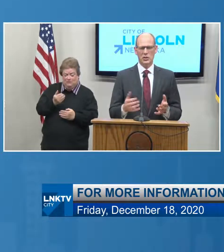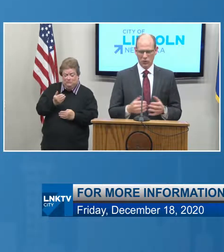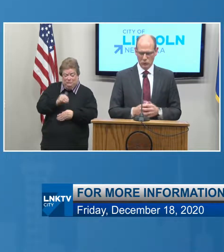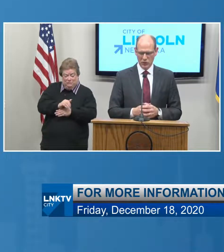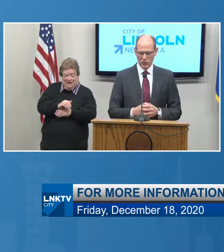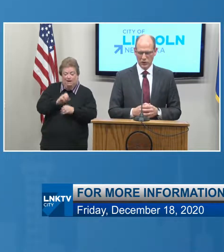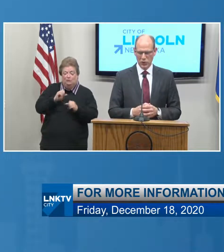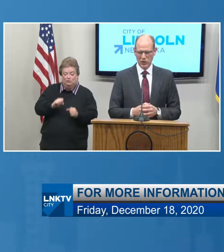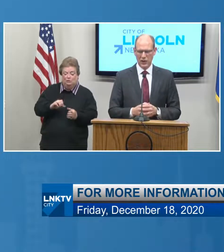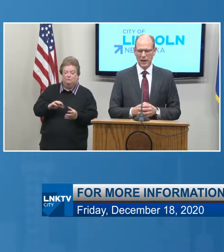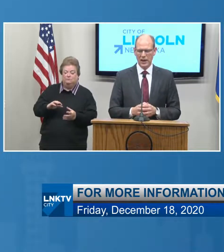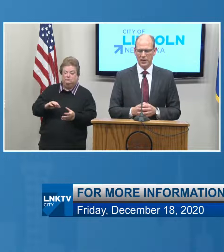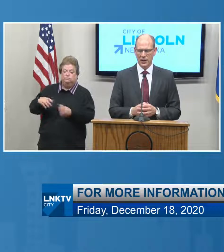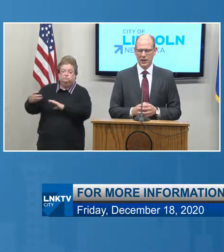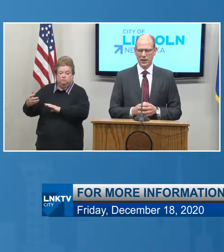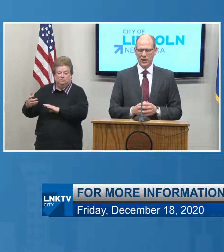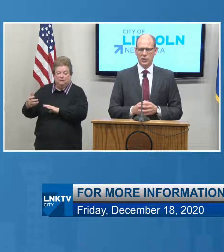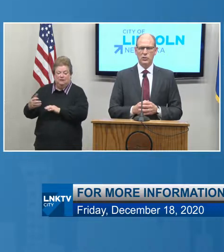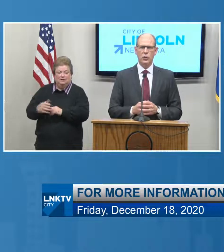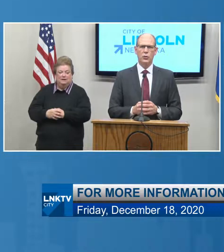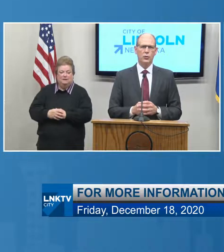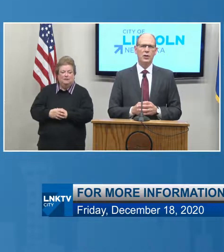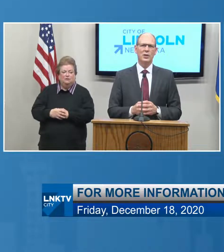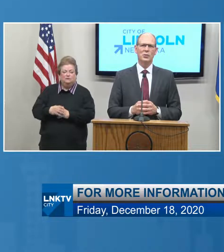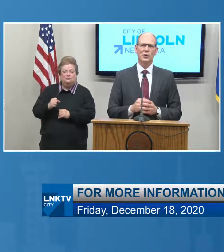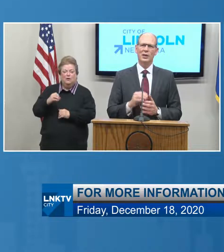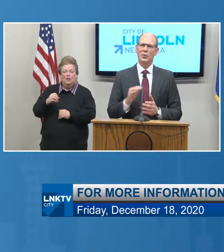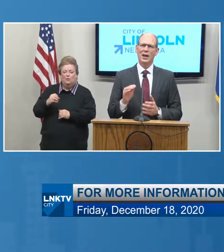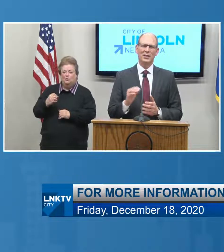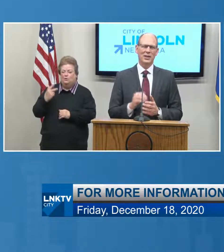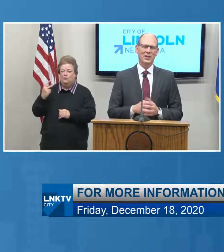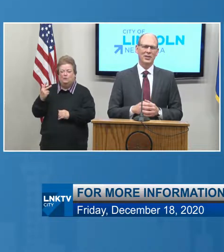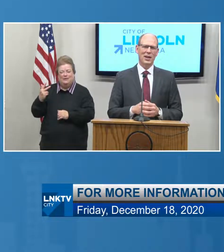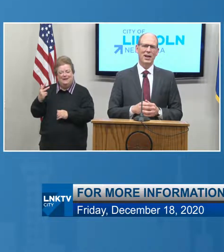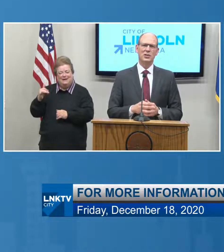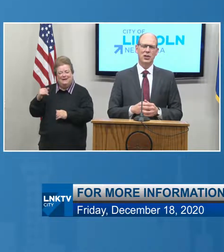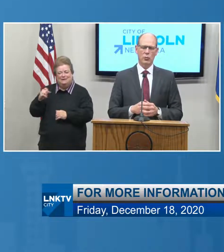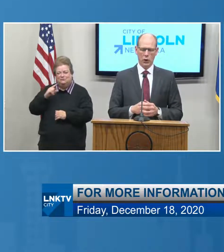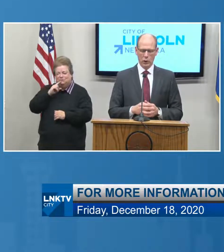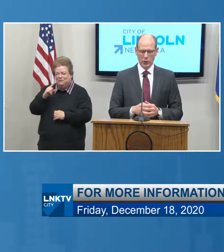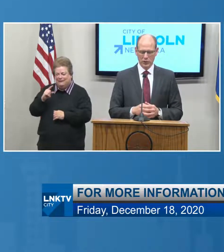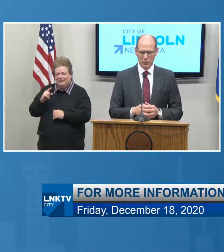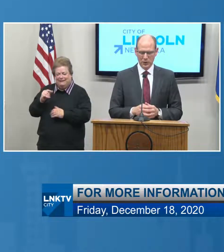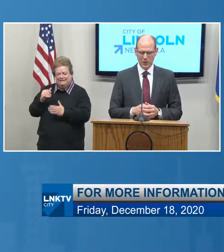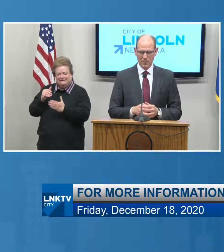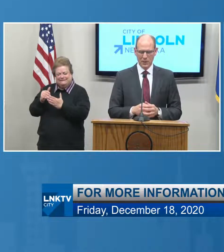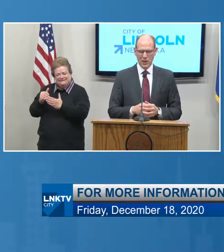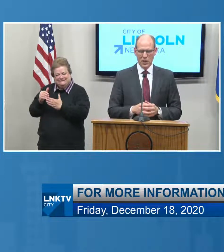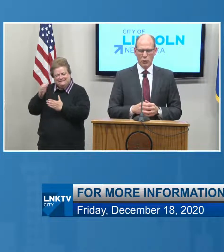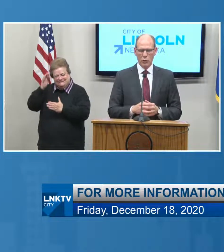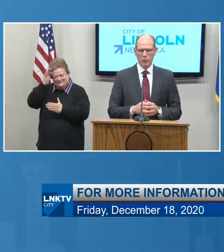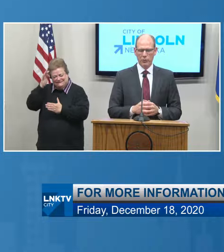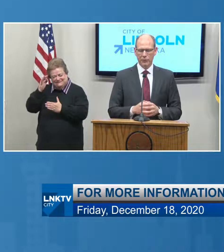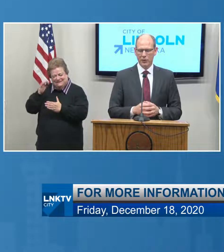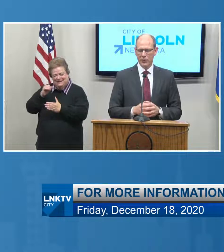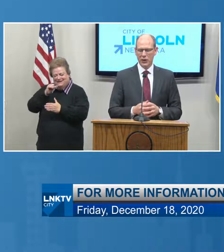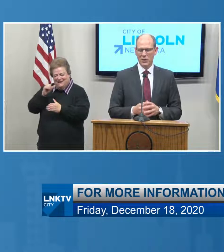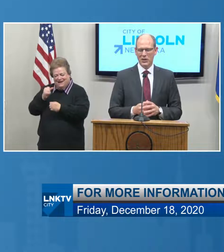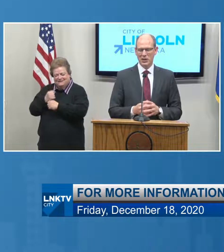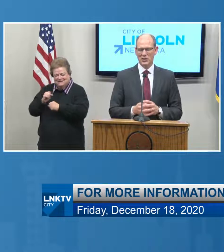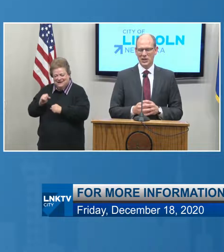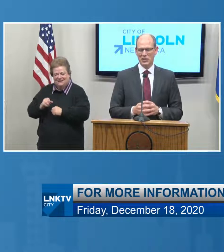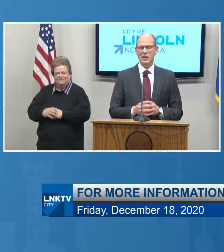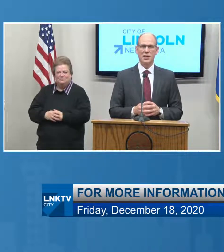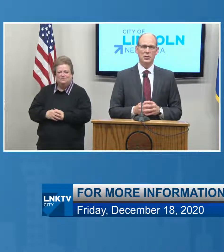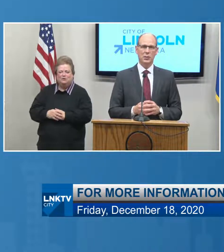us into a situation like that. So 3 is really right at the edge of where we want to be. We would prefer very